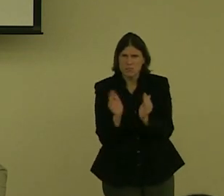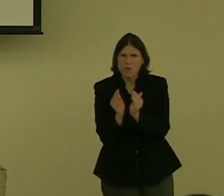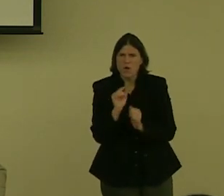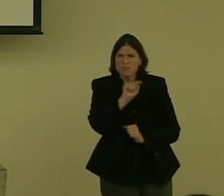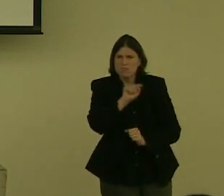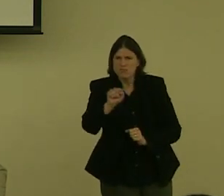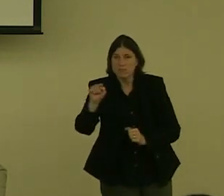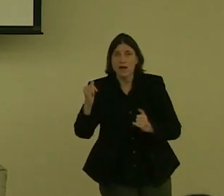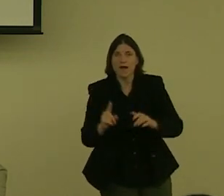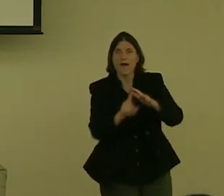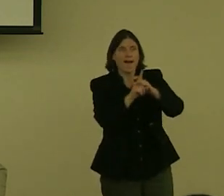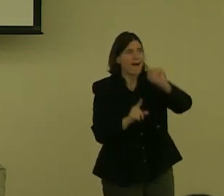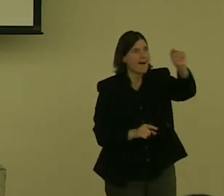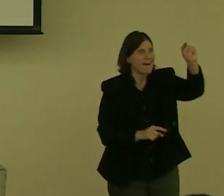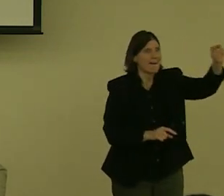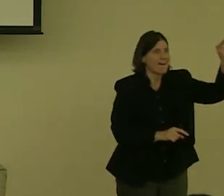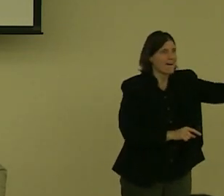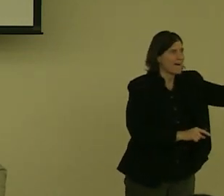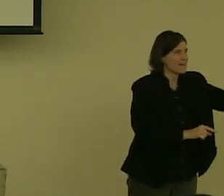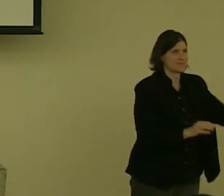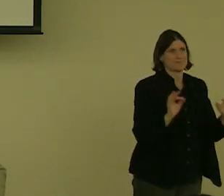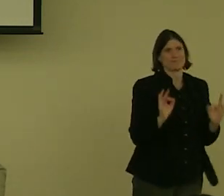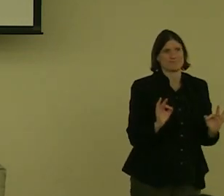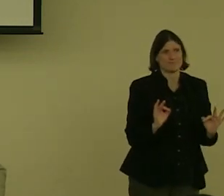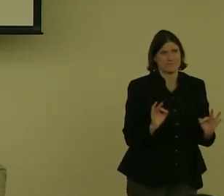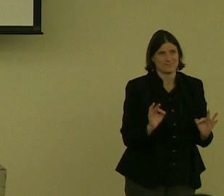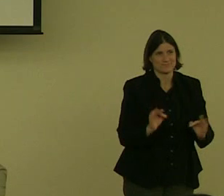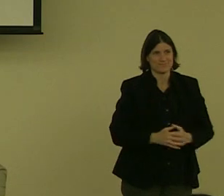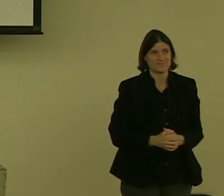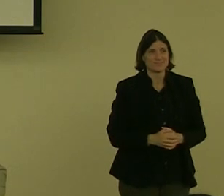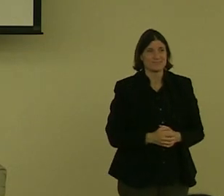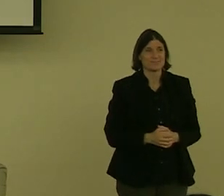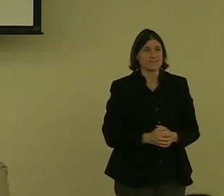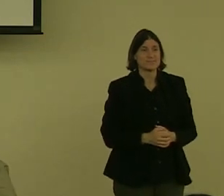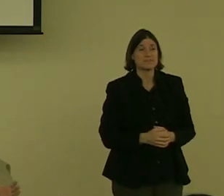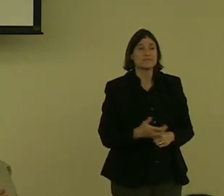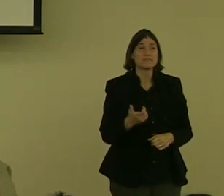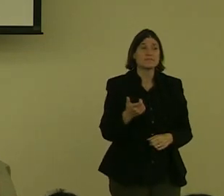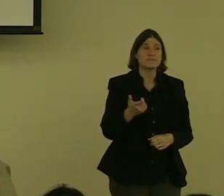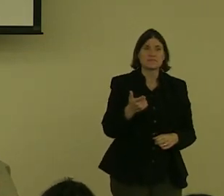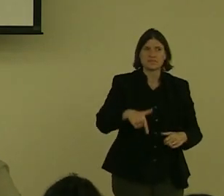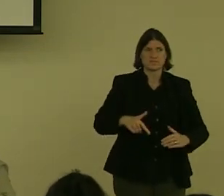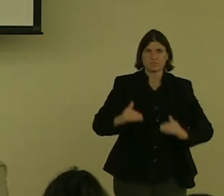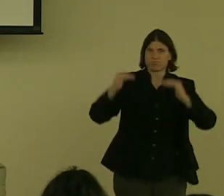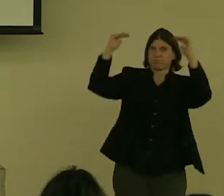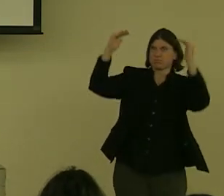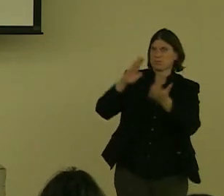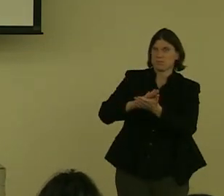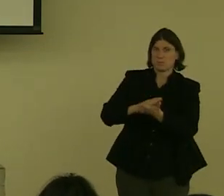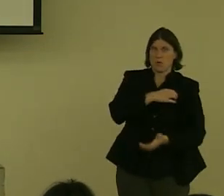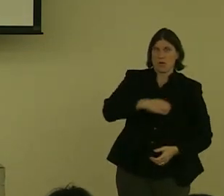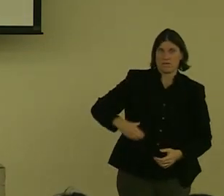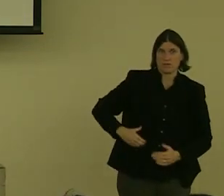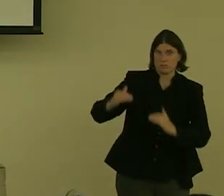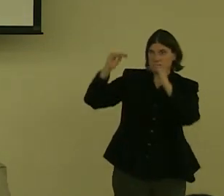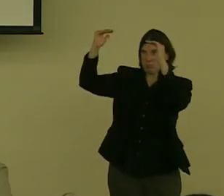from an established institution in comics form and then published by one of the definitive universities out there, right? And I think that's fantastic.